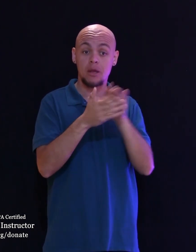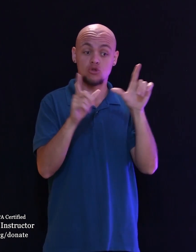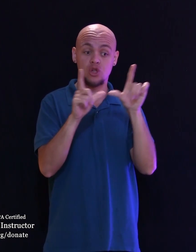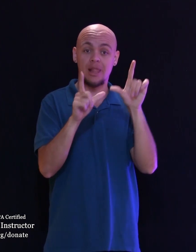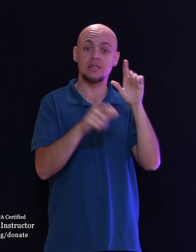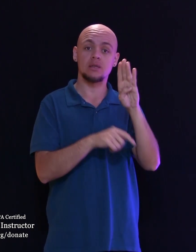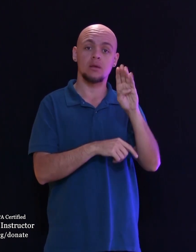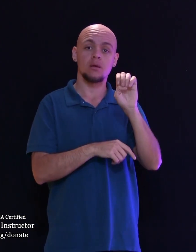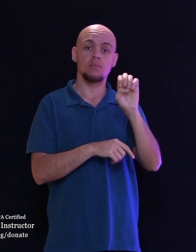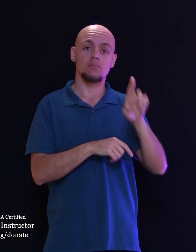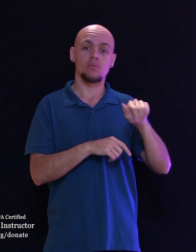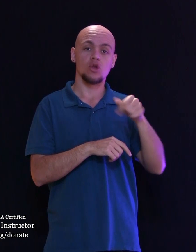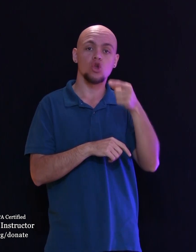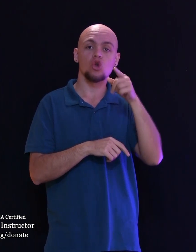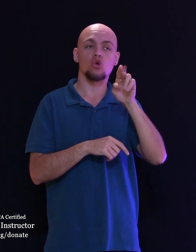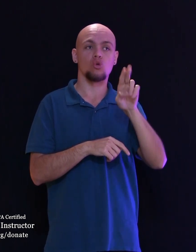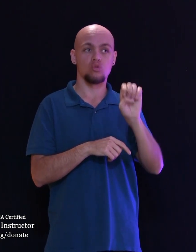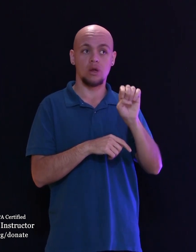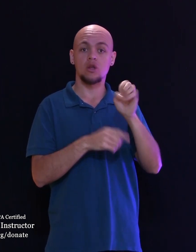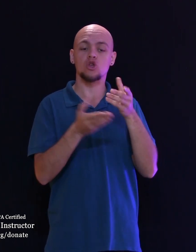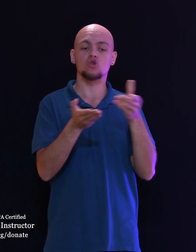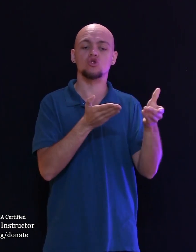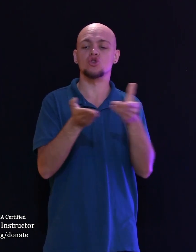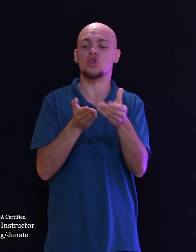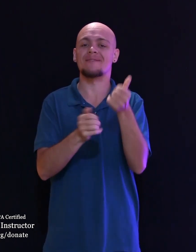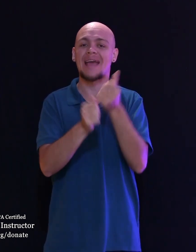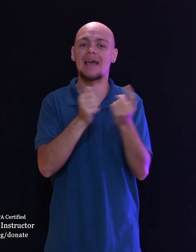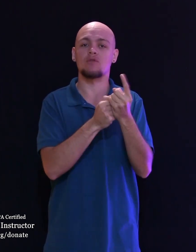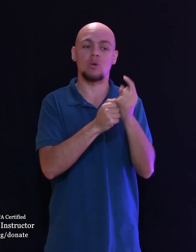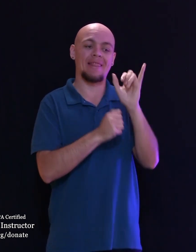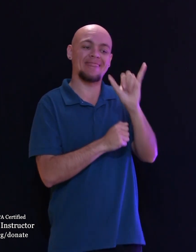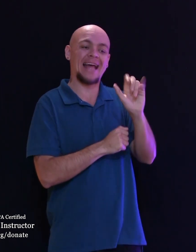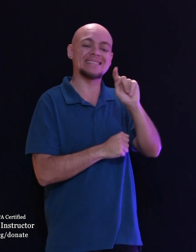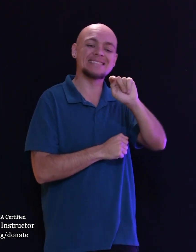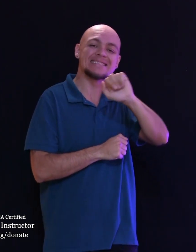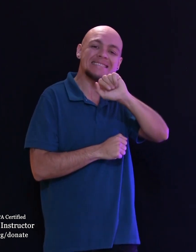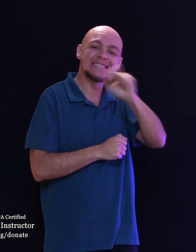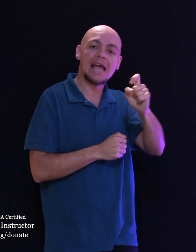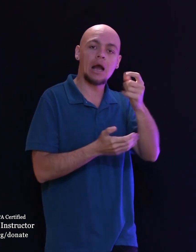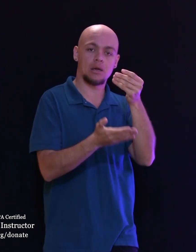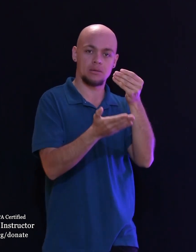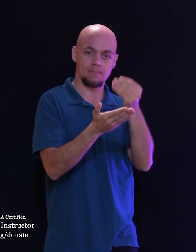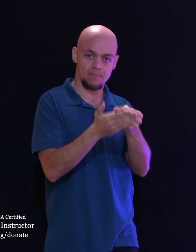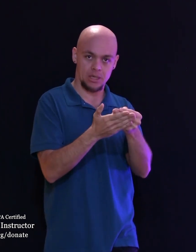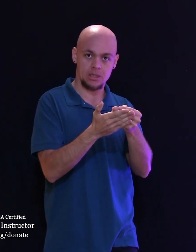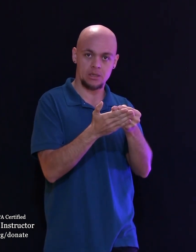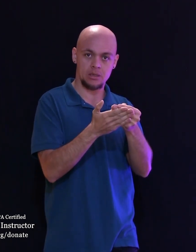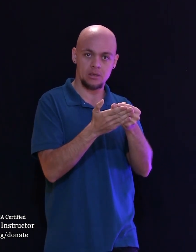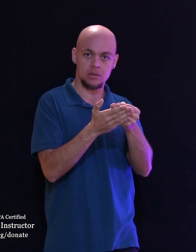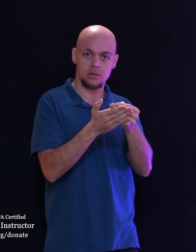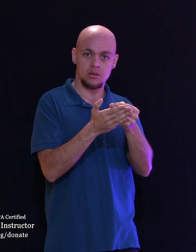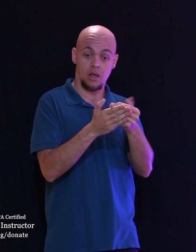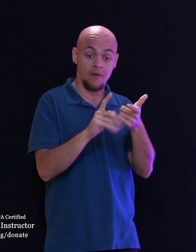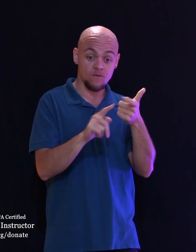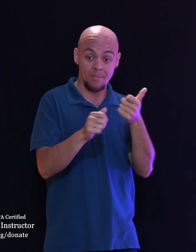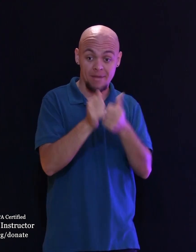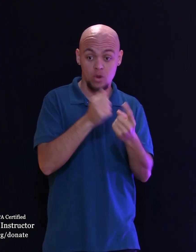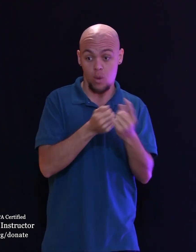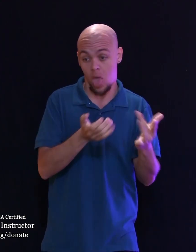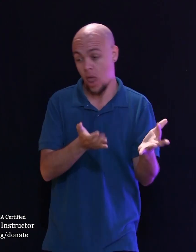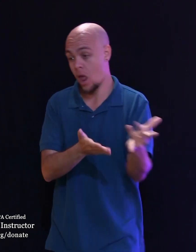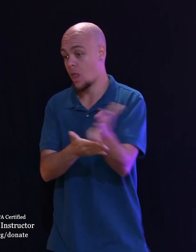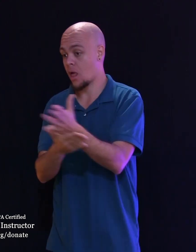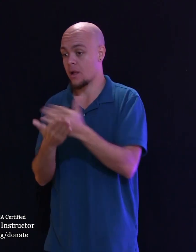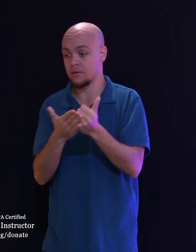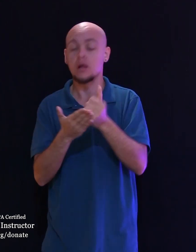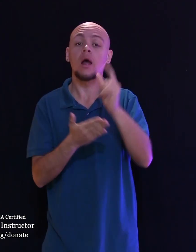Bureau, you have to serve everybody. Those are tax dollars being used. They're taken from everybody. So